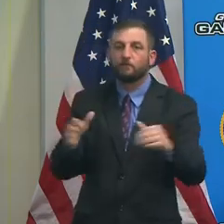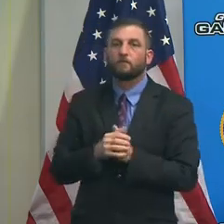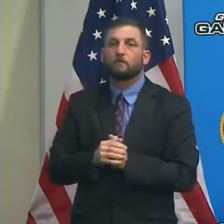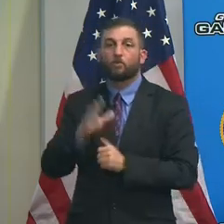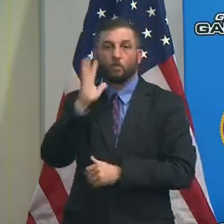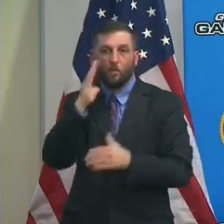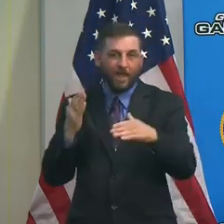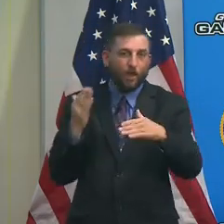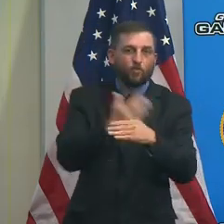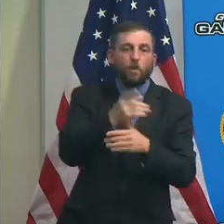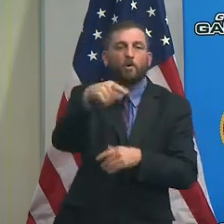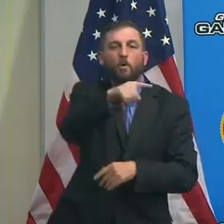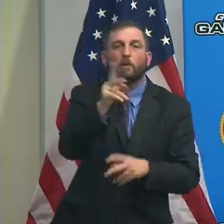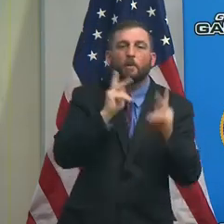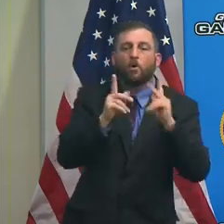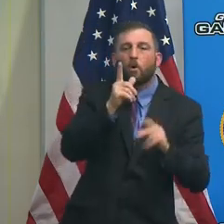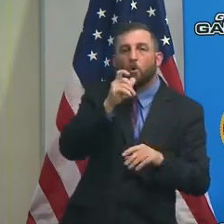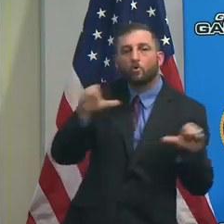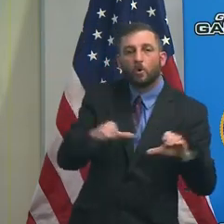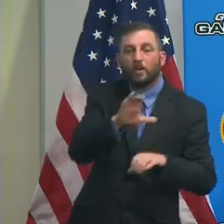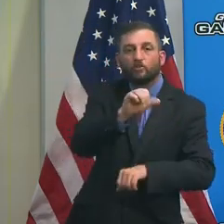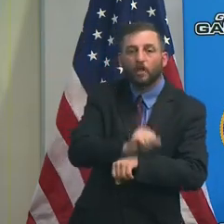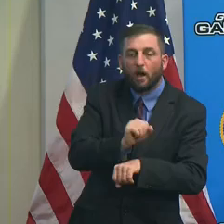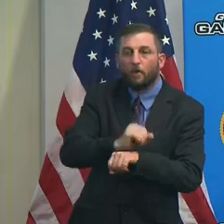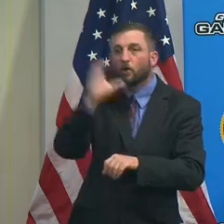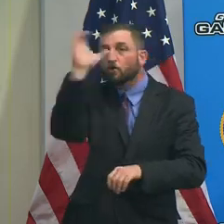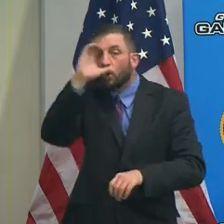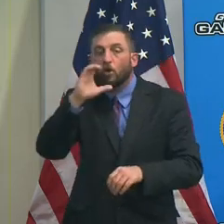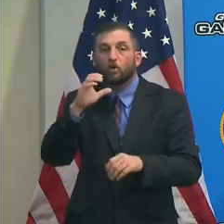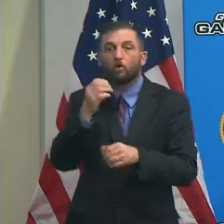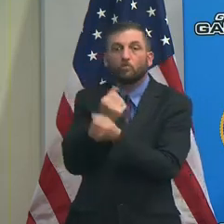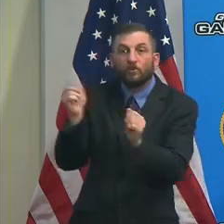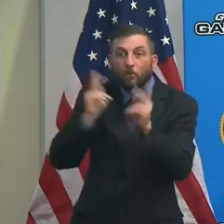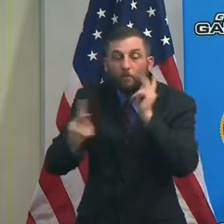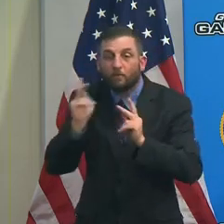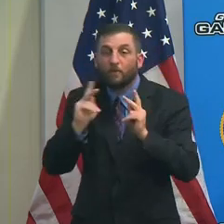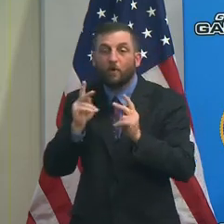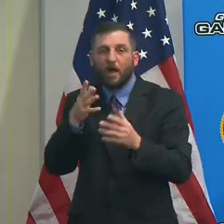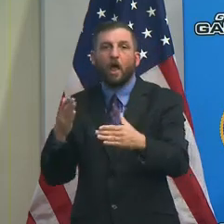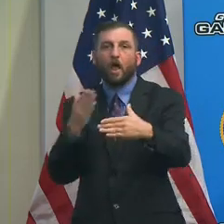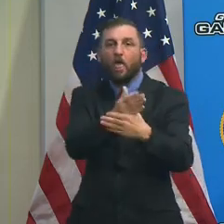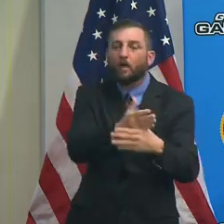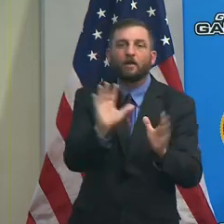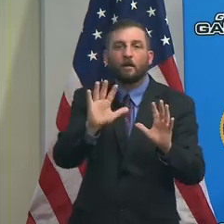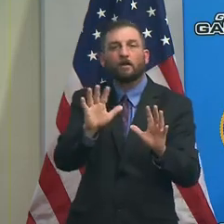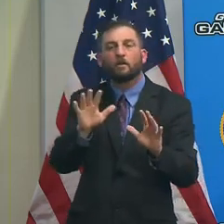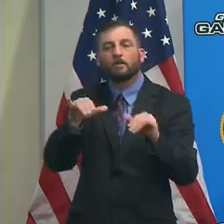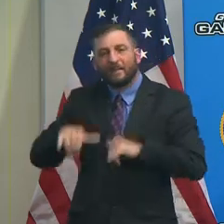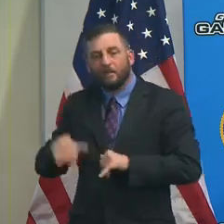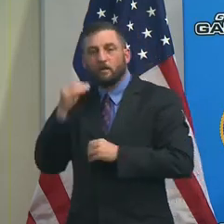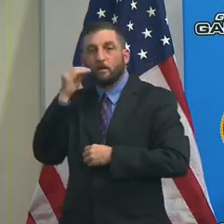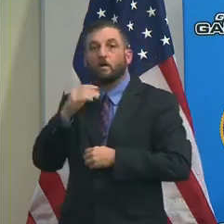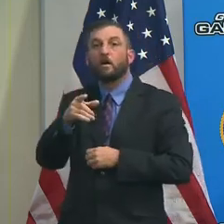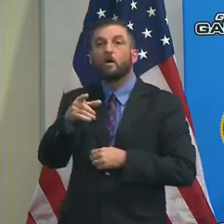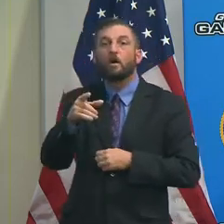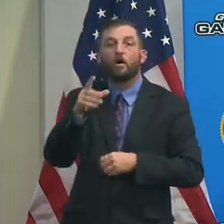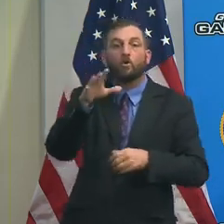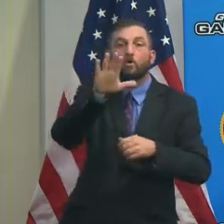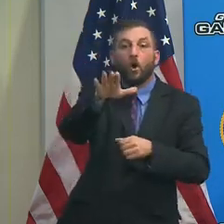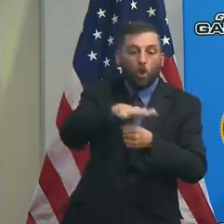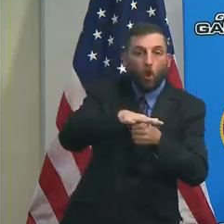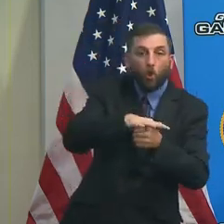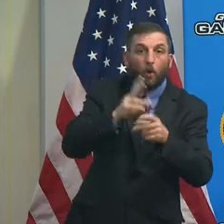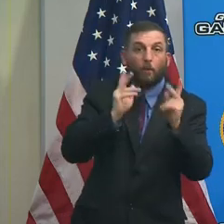people who may be needing to do search and rescue and so forth. Listen to your local officials. If you